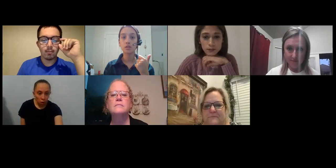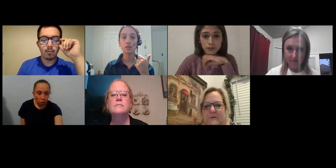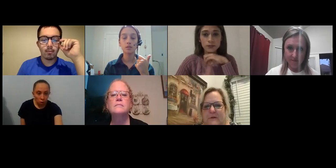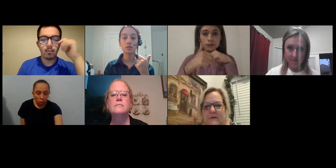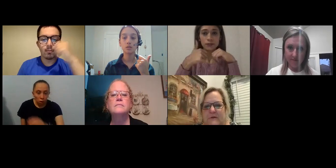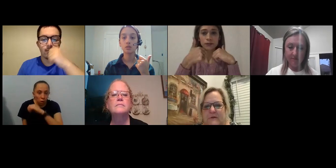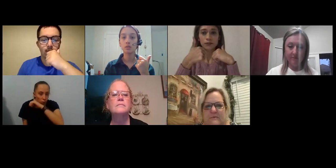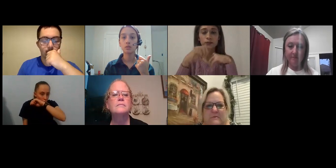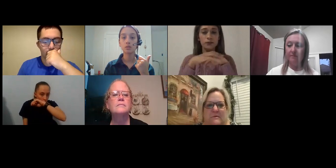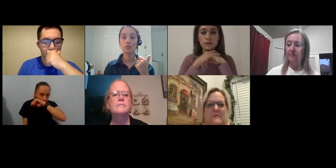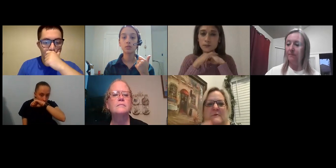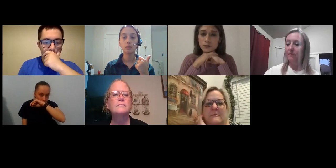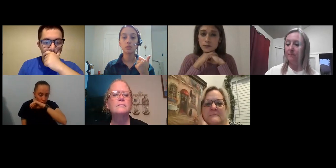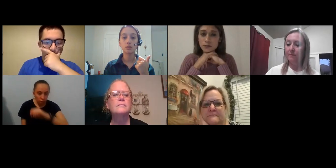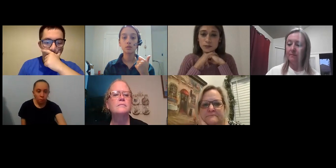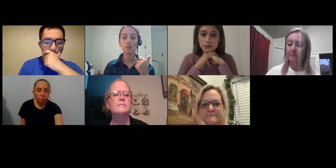Good.